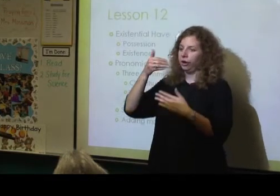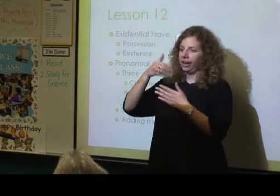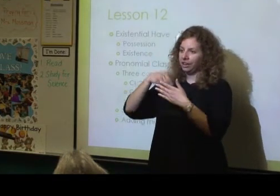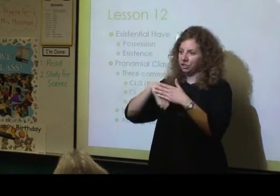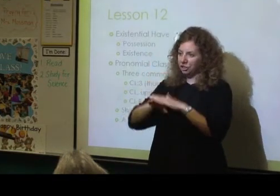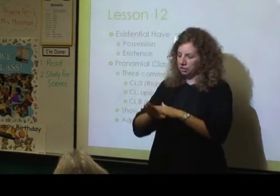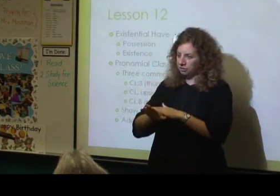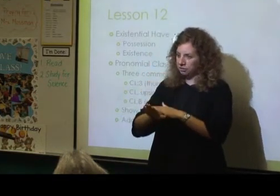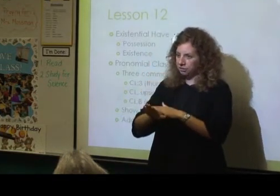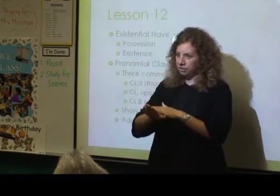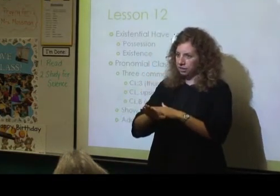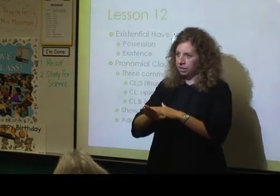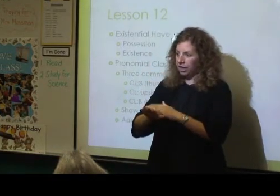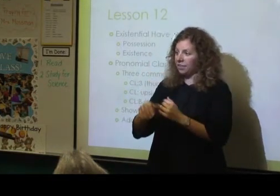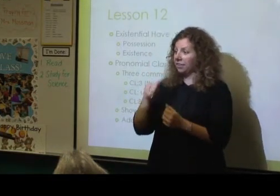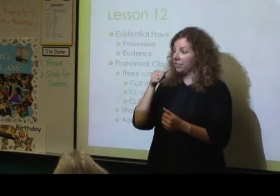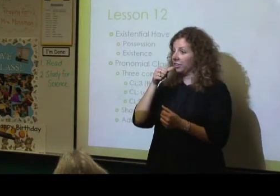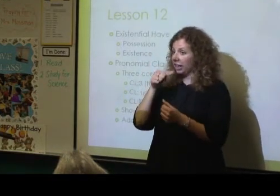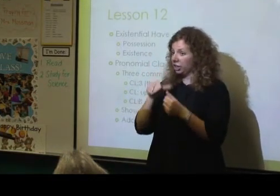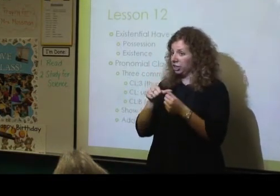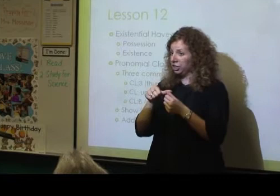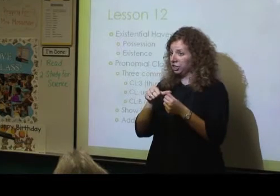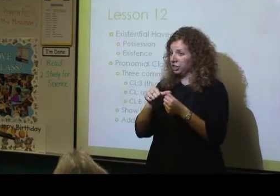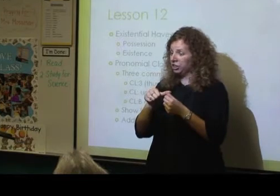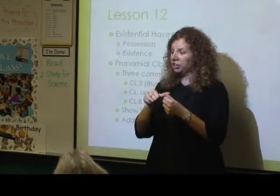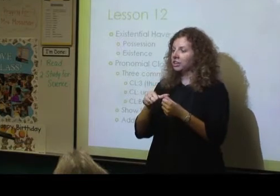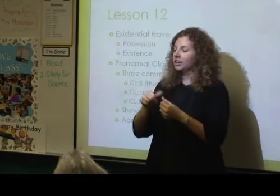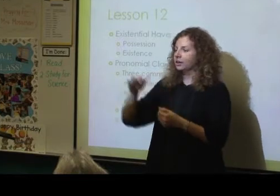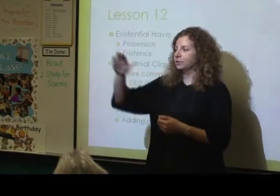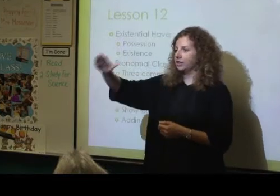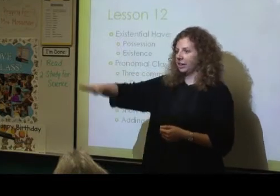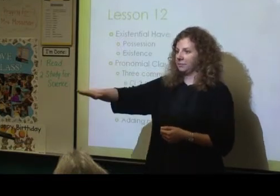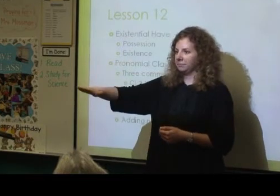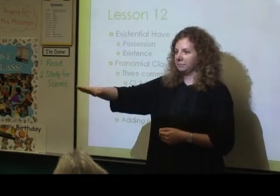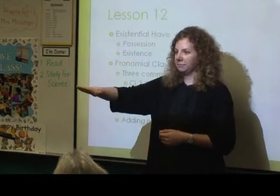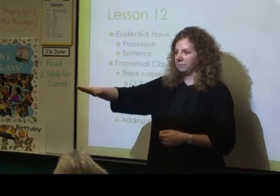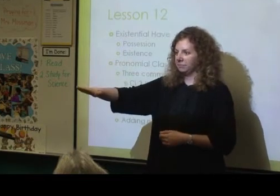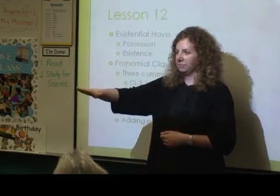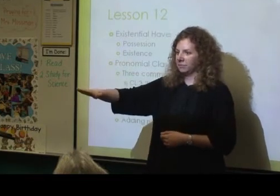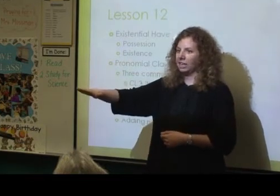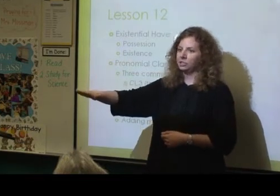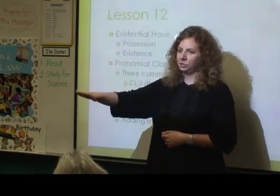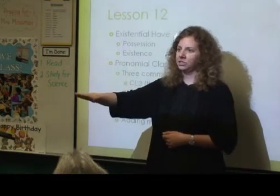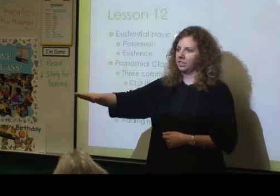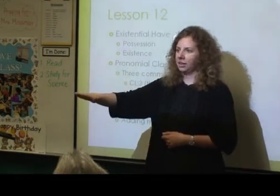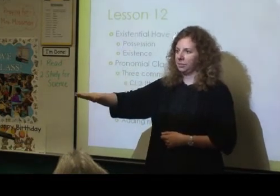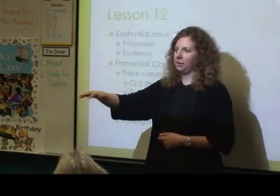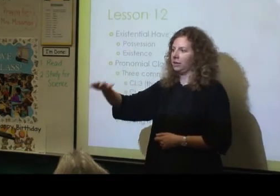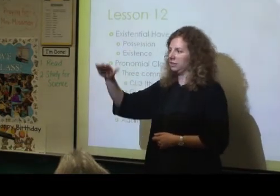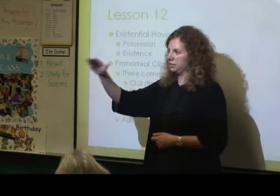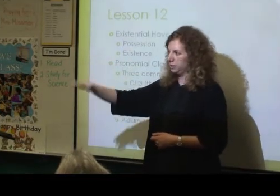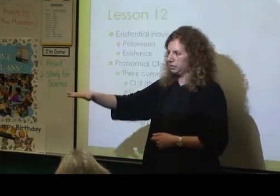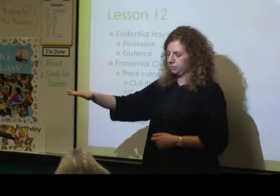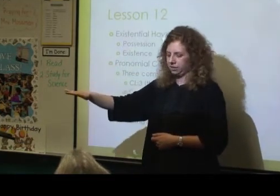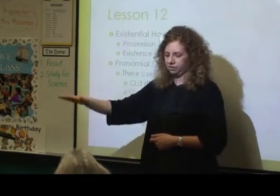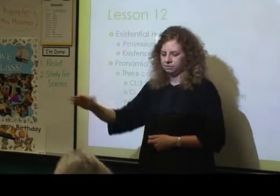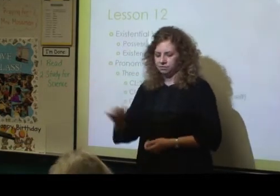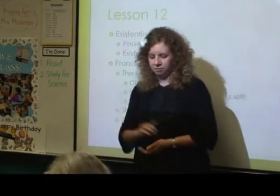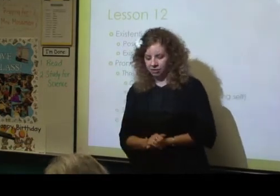I entered, and then the letter is right there. Okay, so you could set it up that way and explain something.